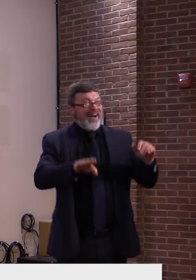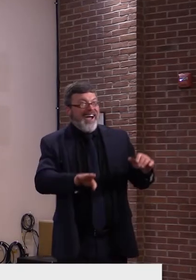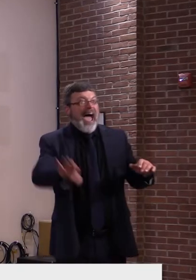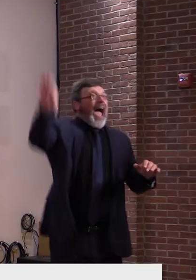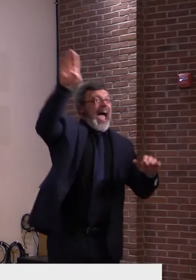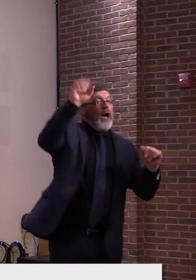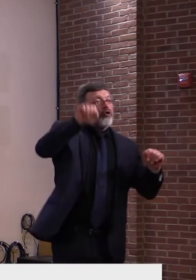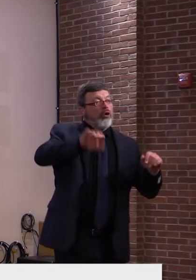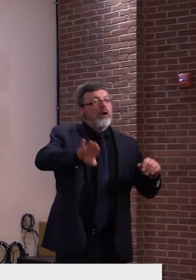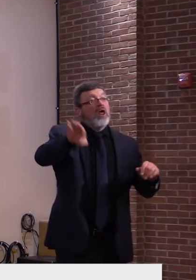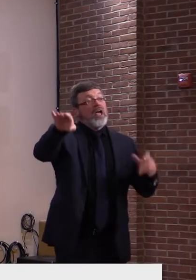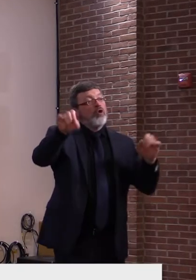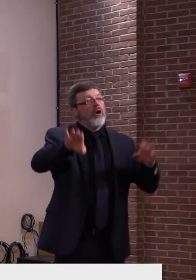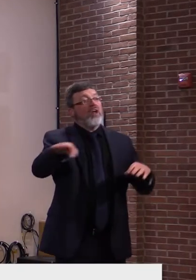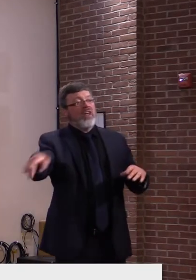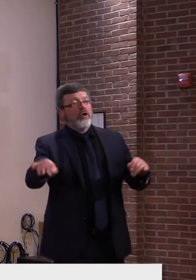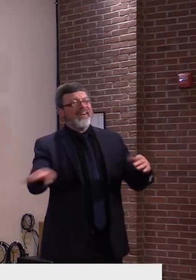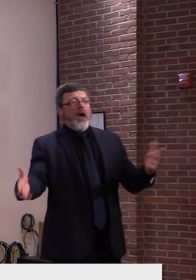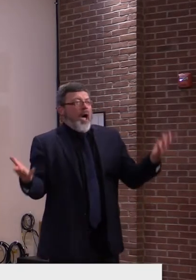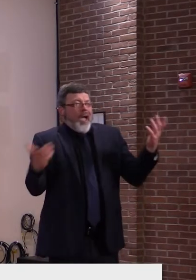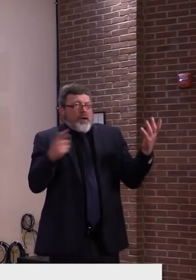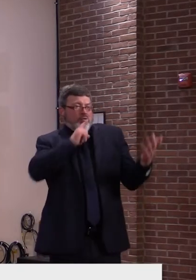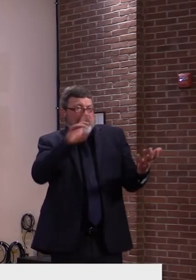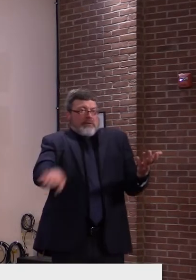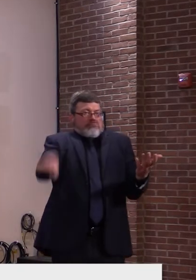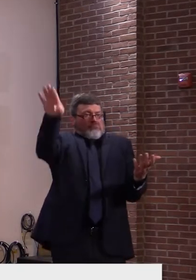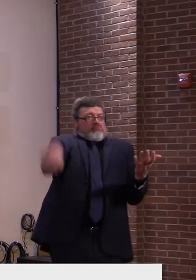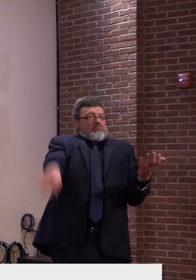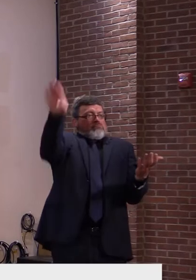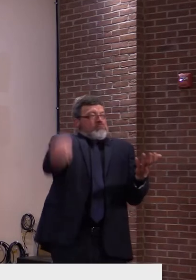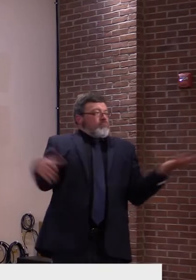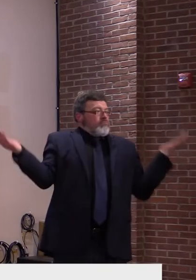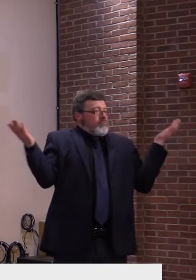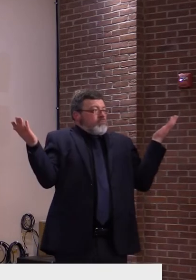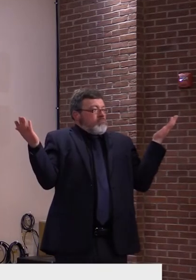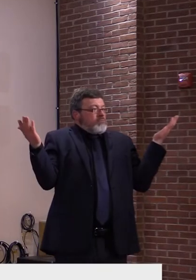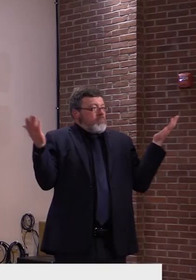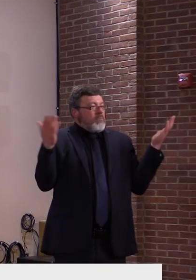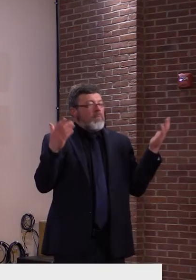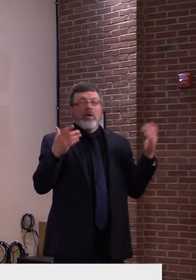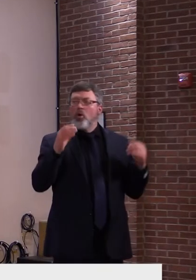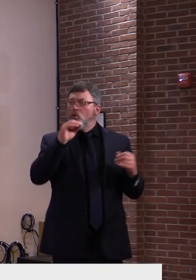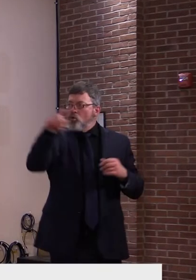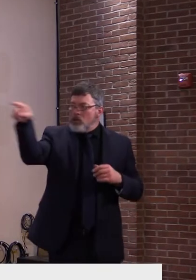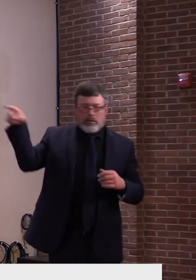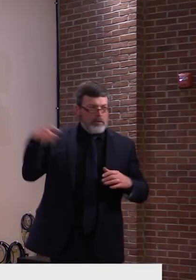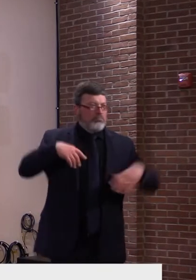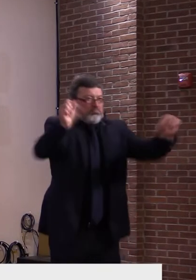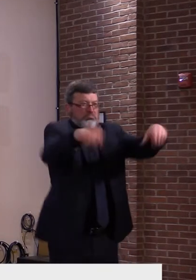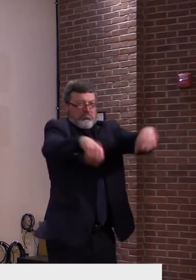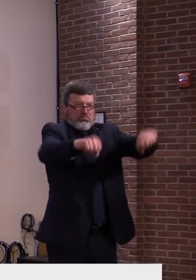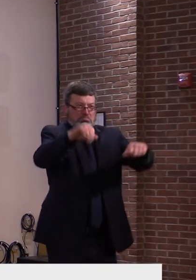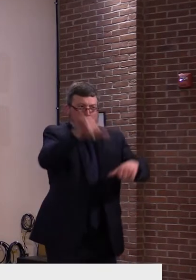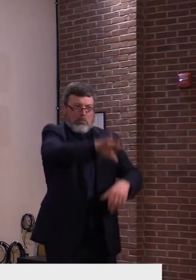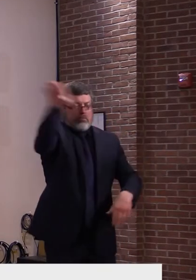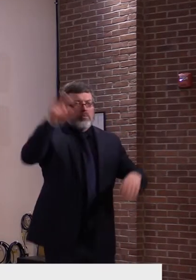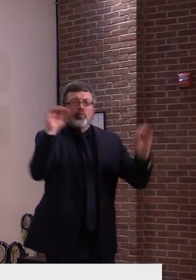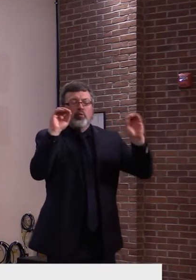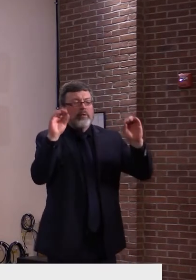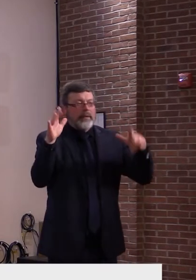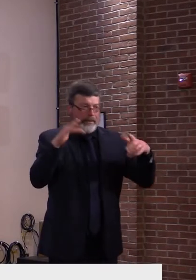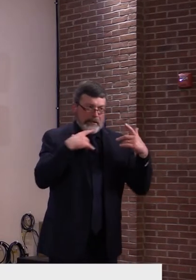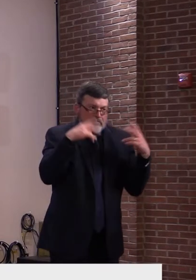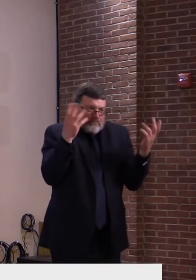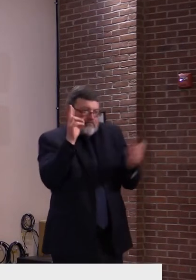So no one's really been willing to call it, but that's what I would think. A lot of folks in the